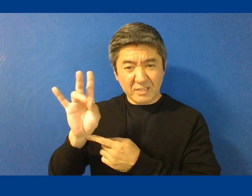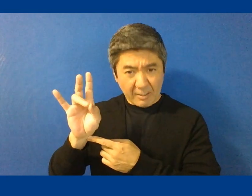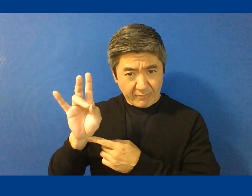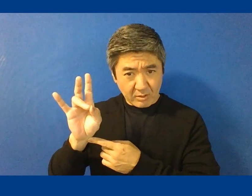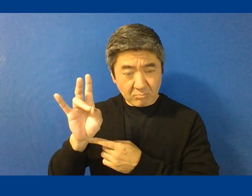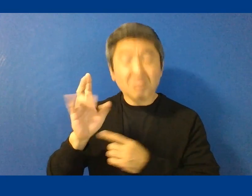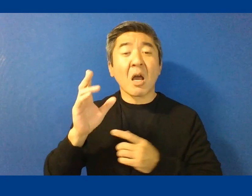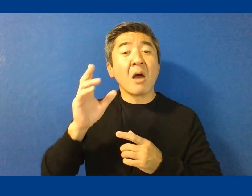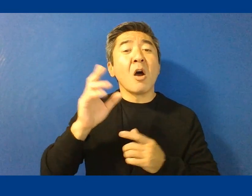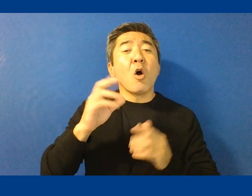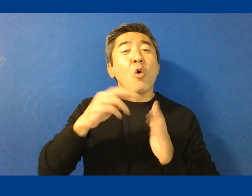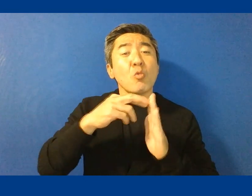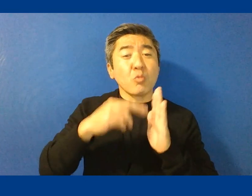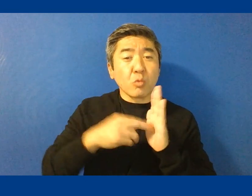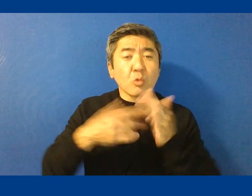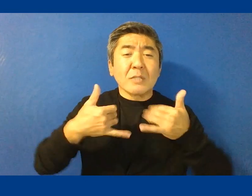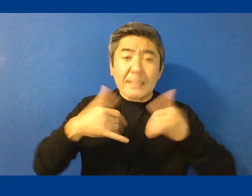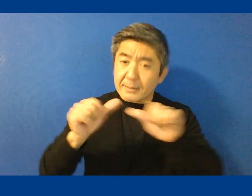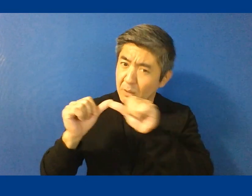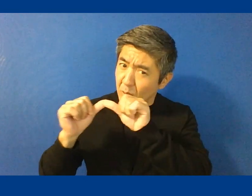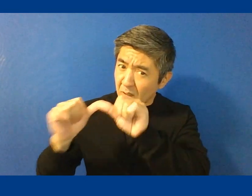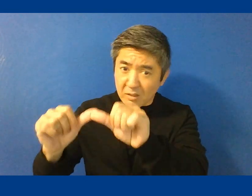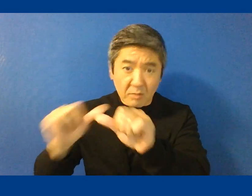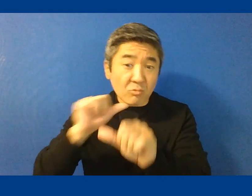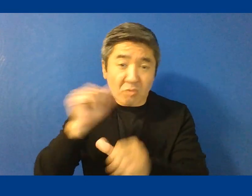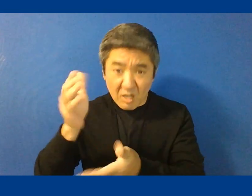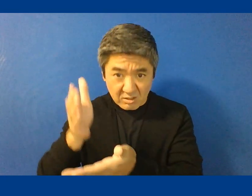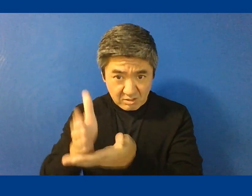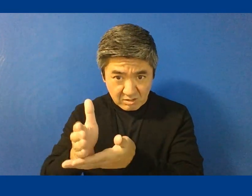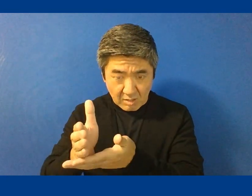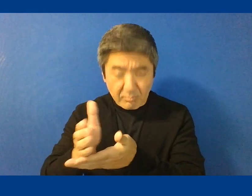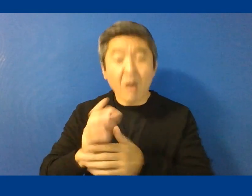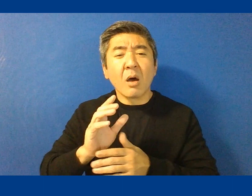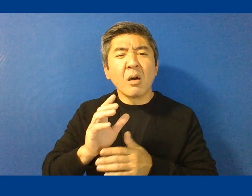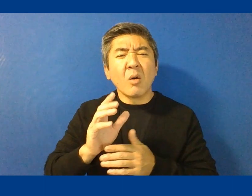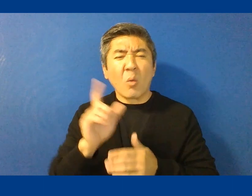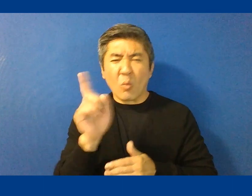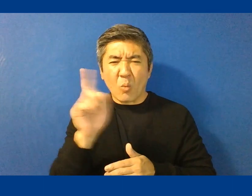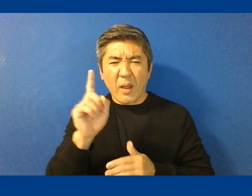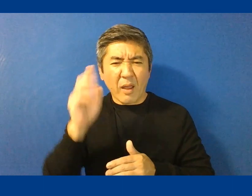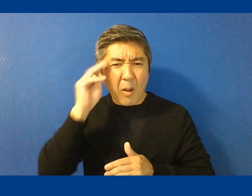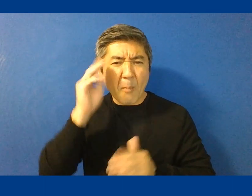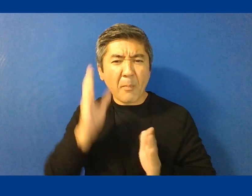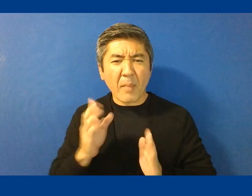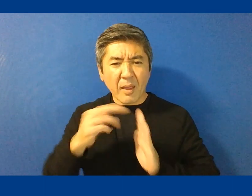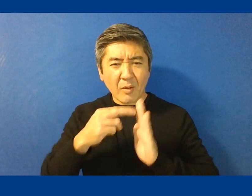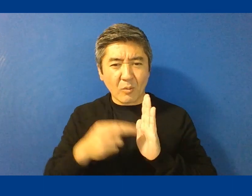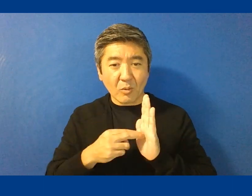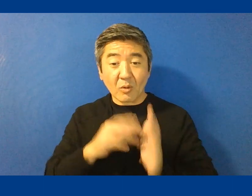effect despite the expirations. All the Mayor's emergency rules can be viewed at